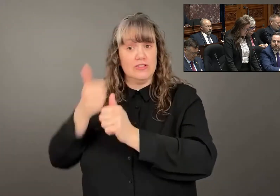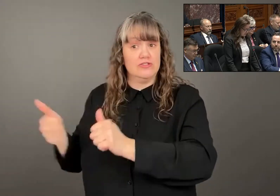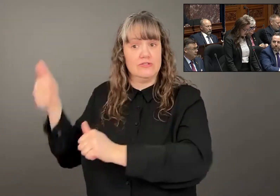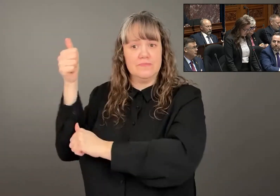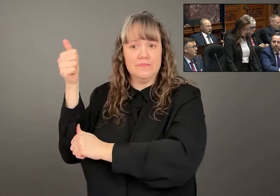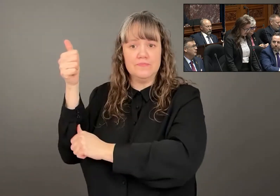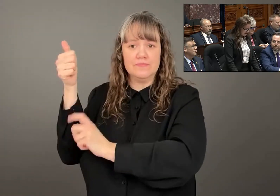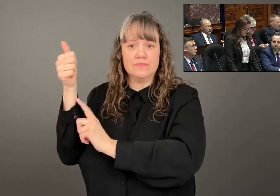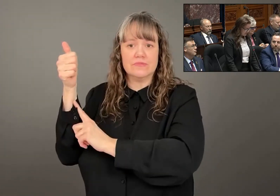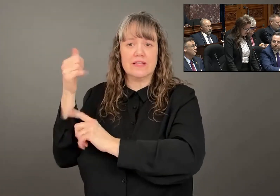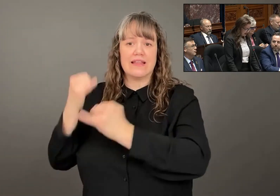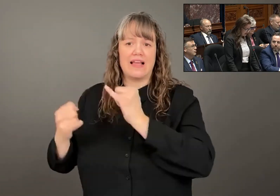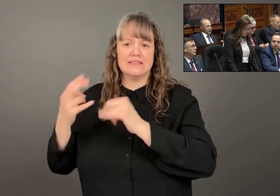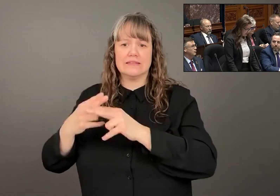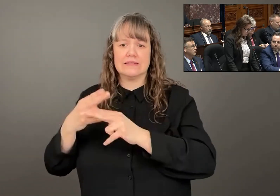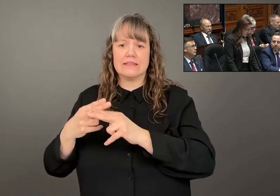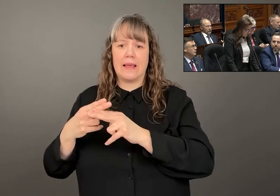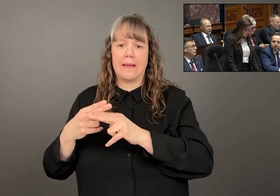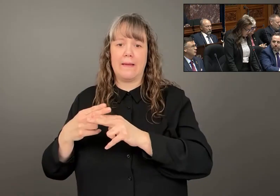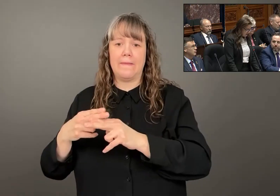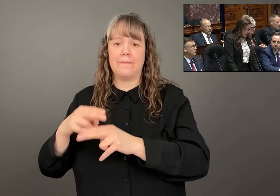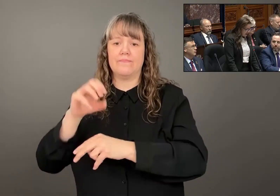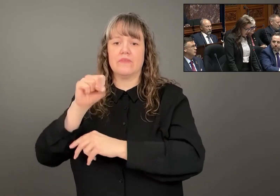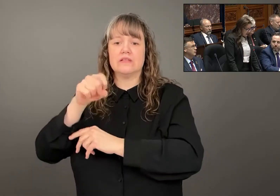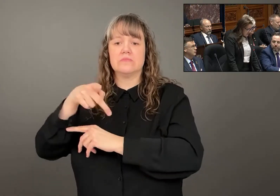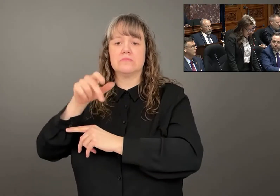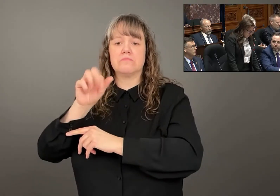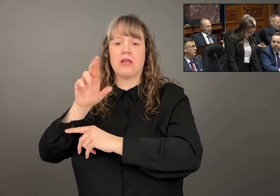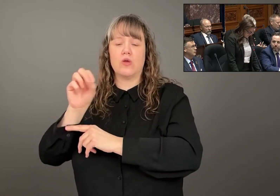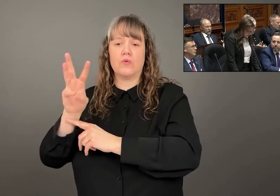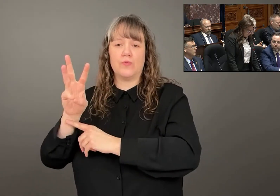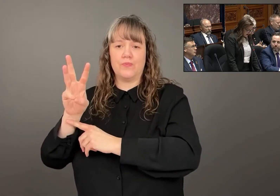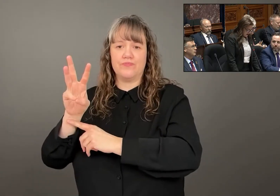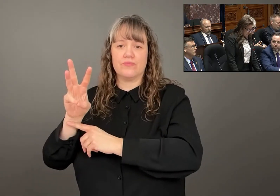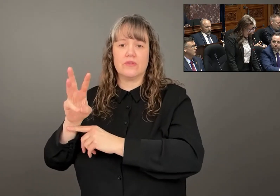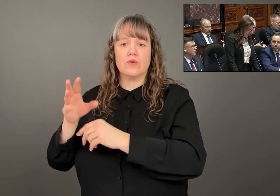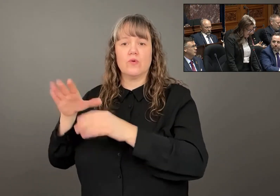Secretary respectively of the Township of Langley Fire Local